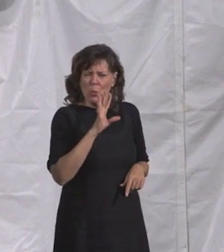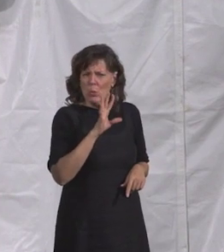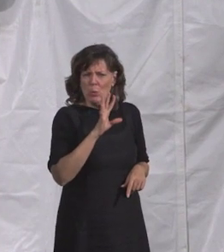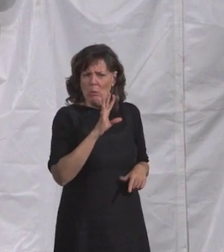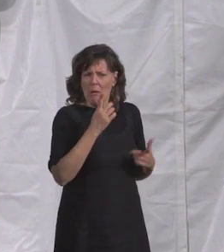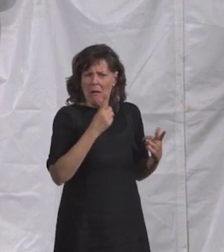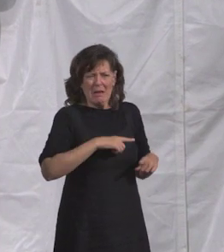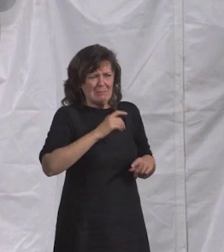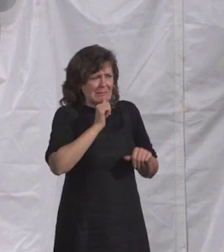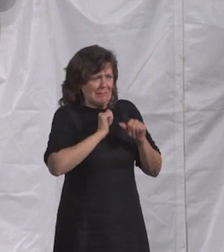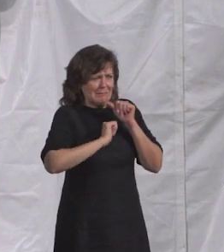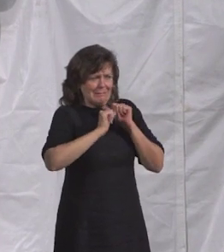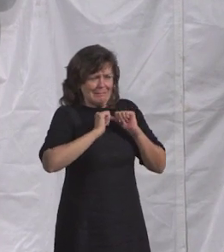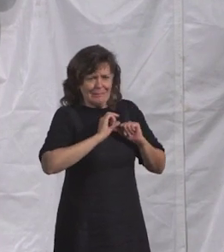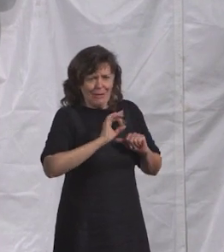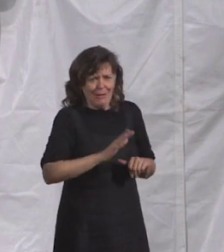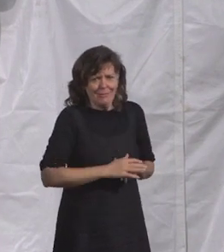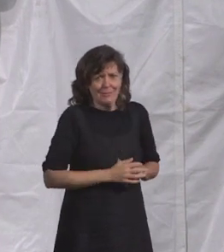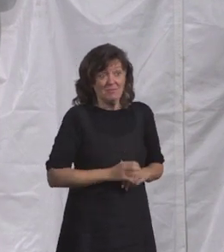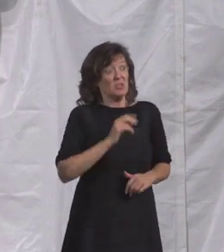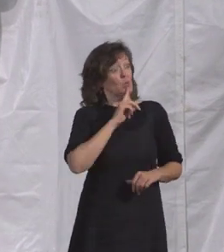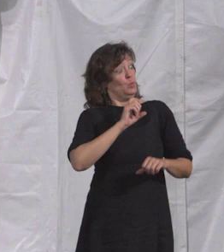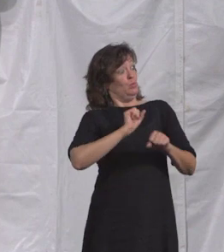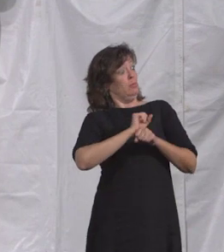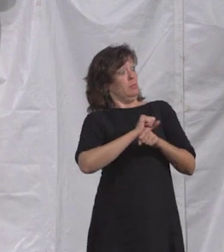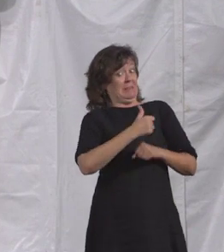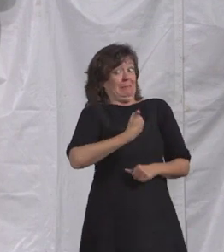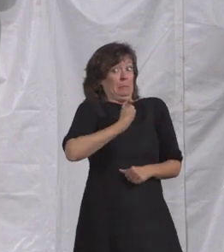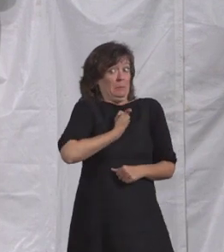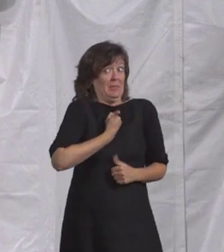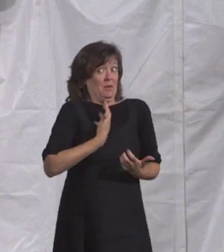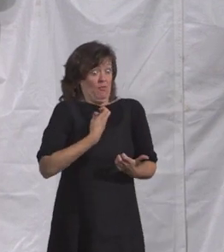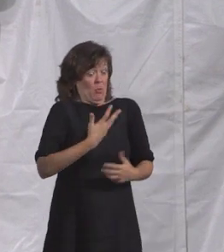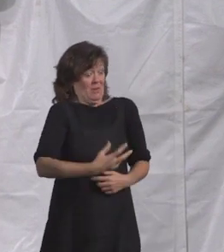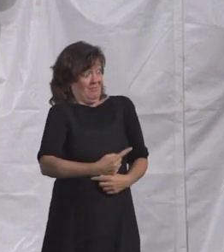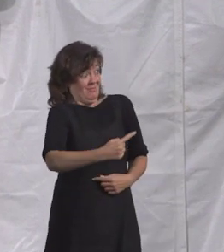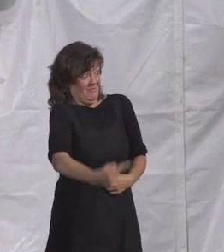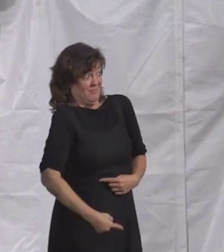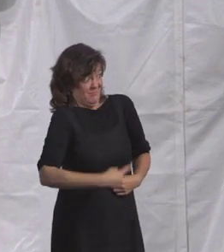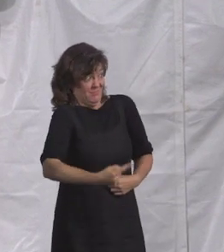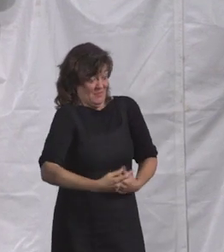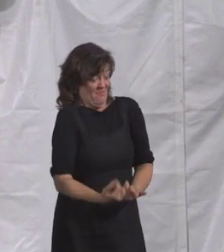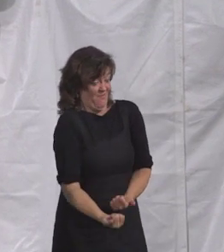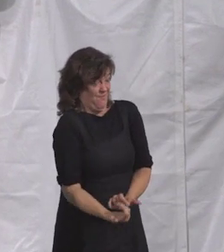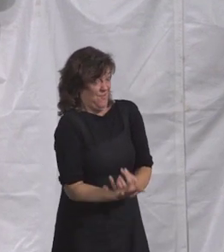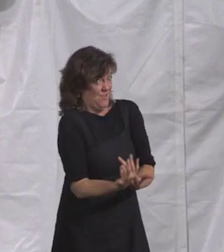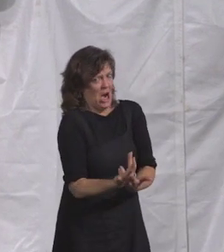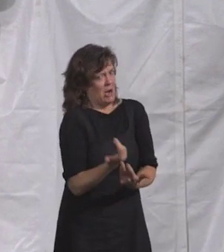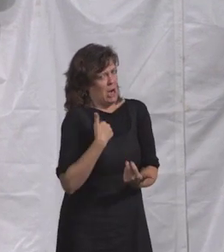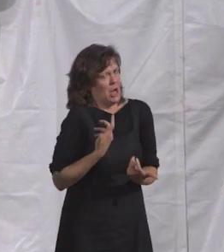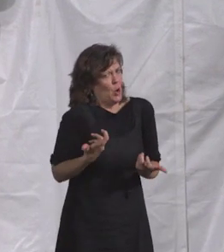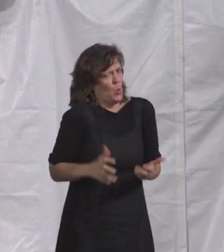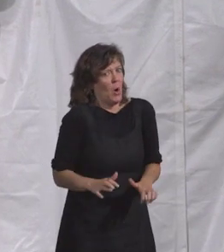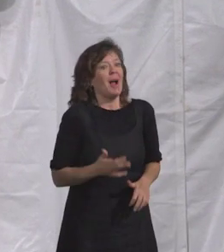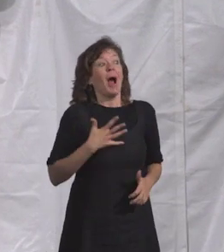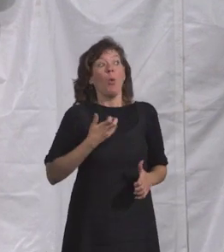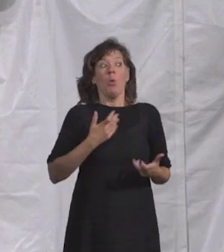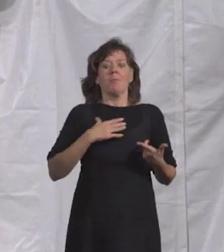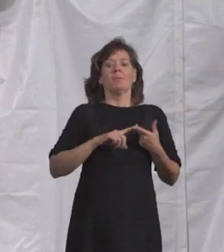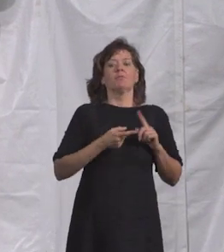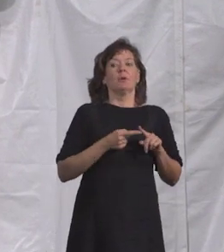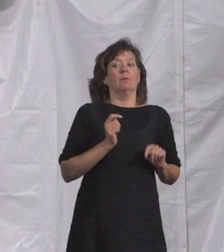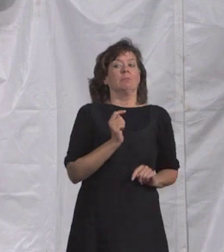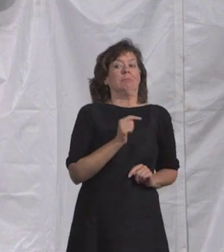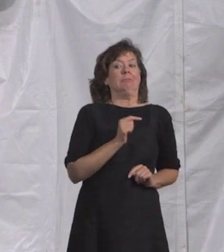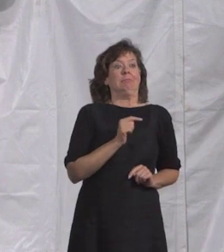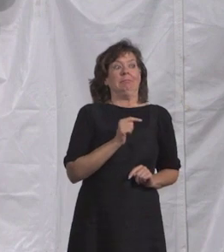So I didn't want to set my chain on fire. I just wanted to know the kid who set his chain on fire so I could say to my children, no, no, no, never set